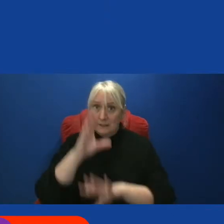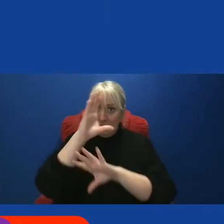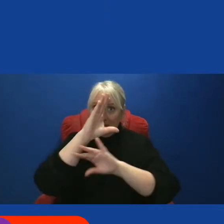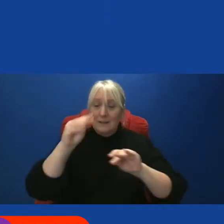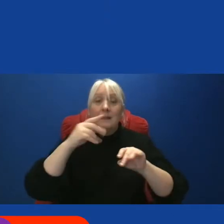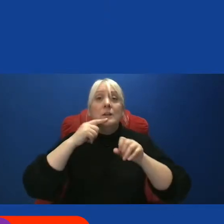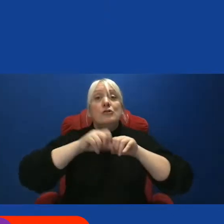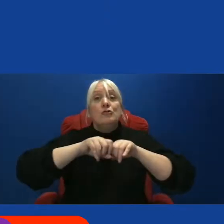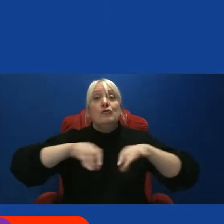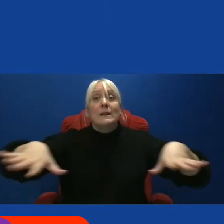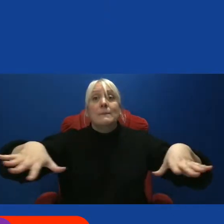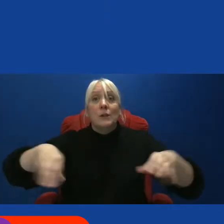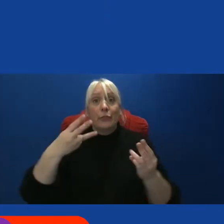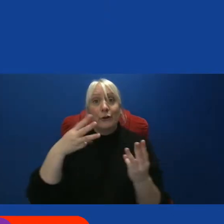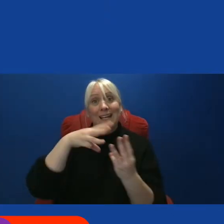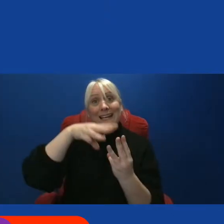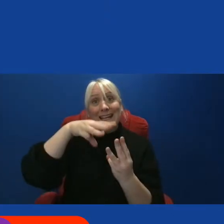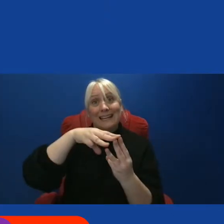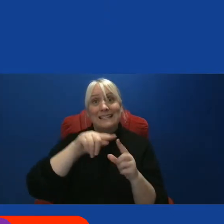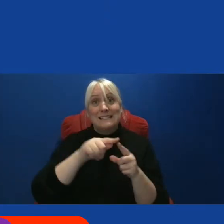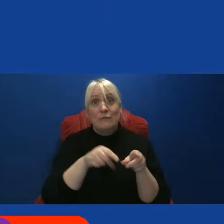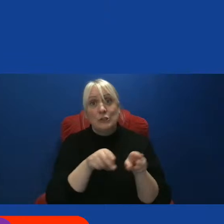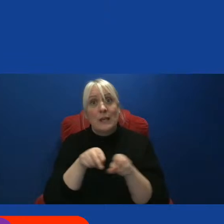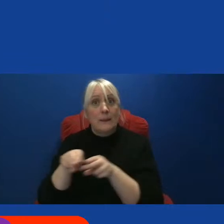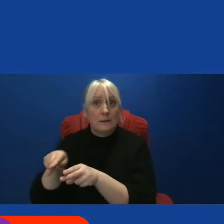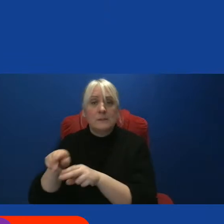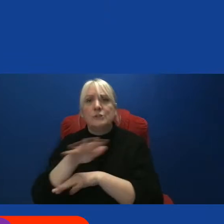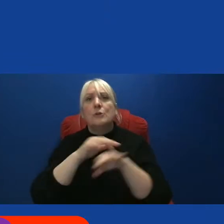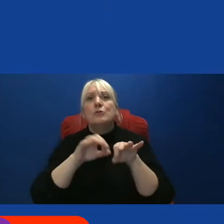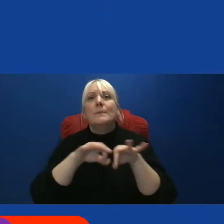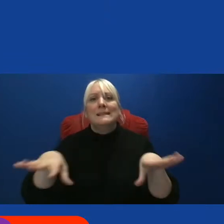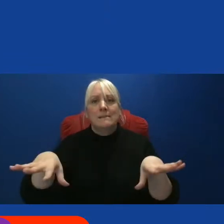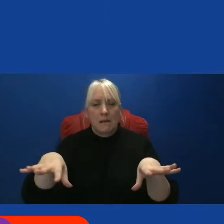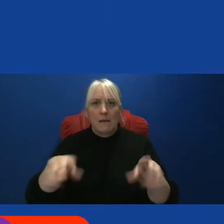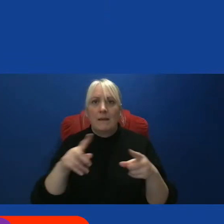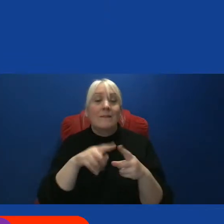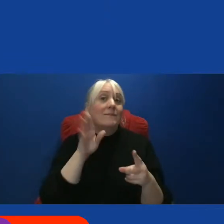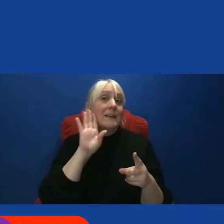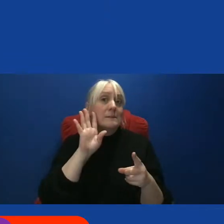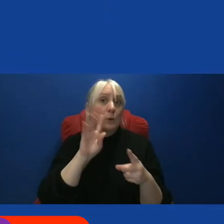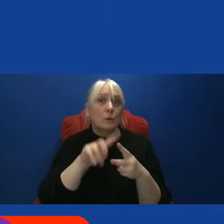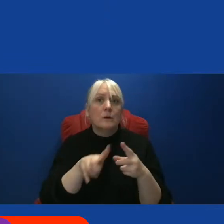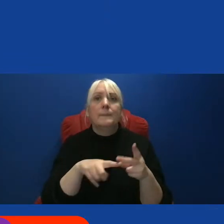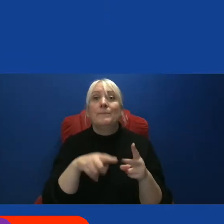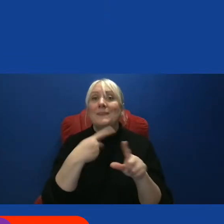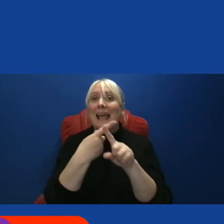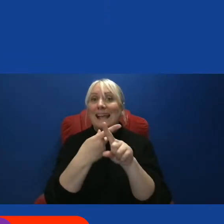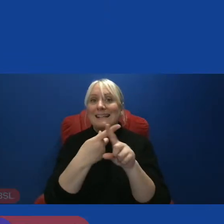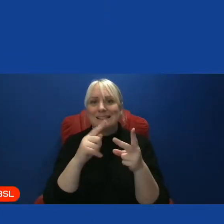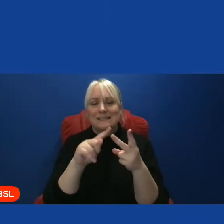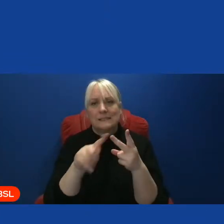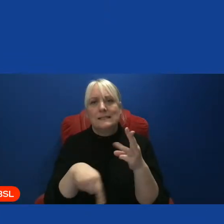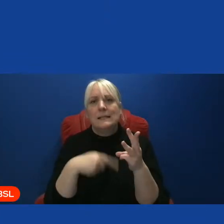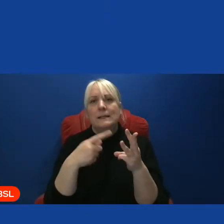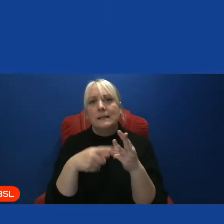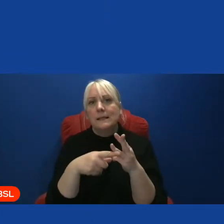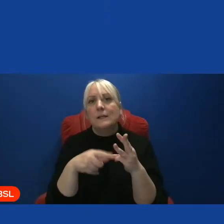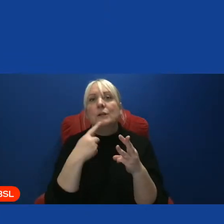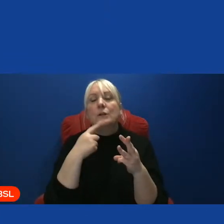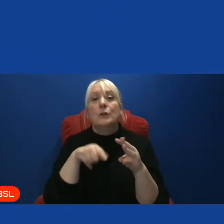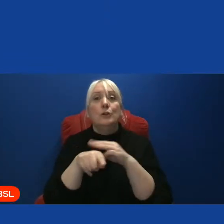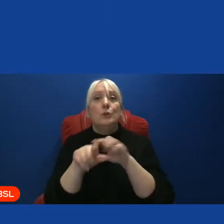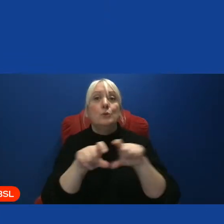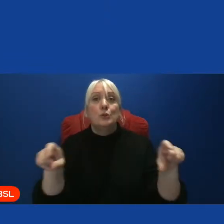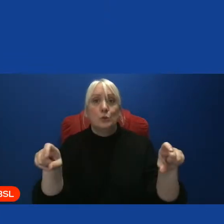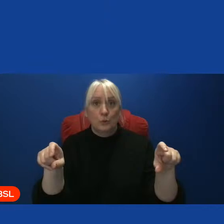streamed across the three channels, social media channels of PCS. So it's on Facebook, it's on X, and it's also on our YouTube